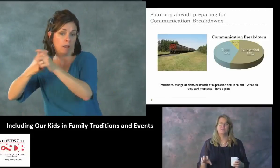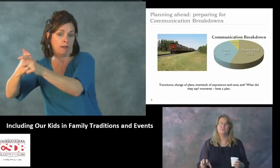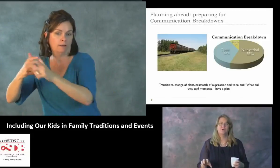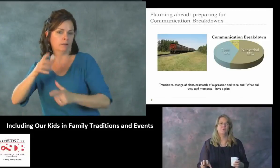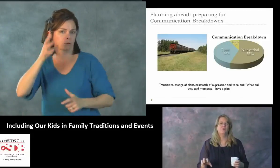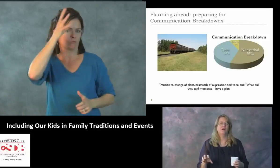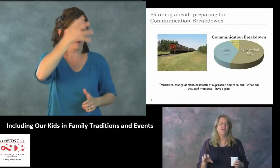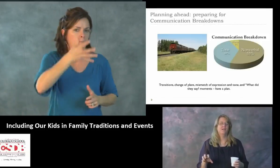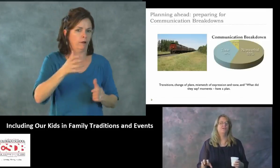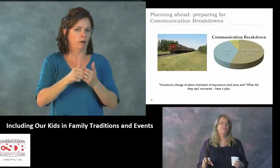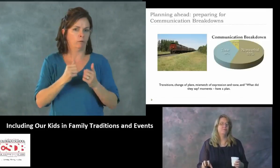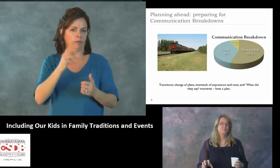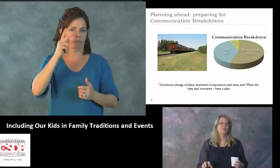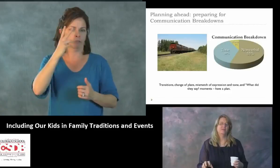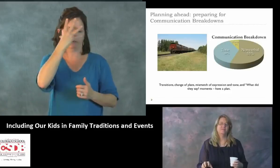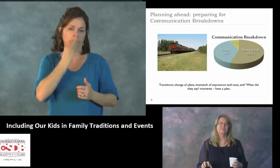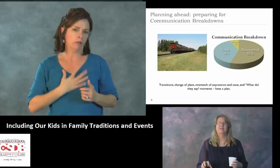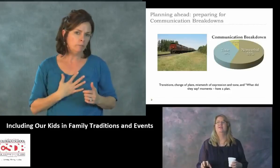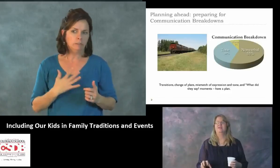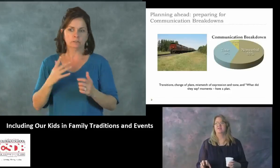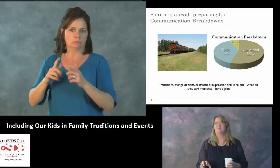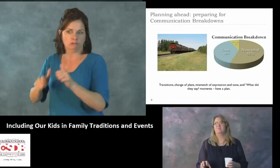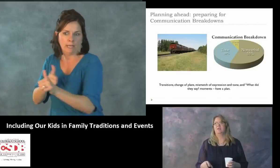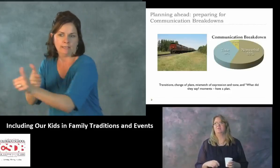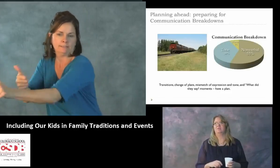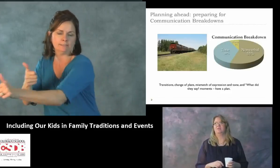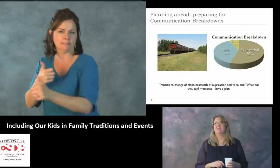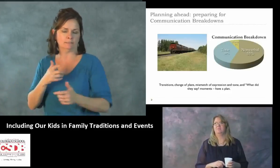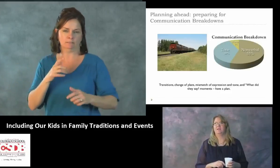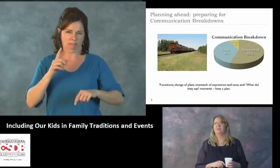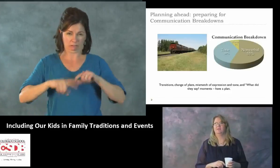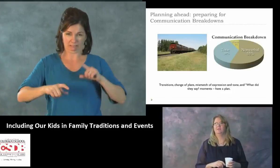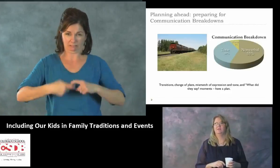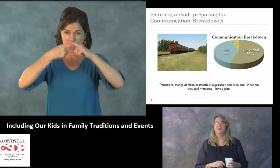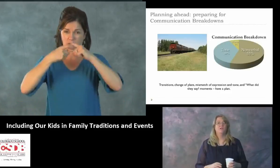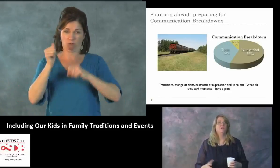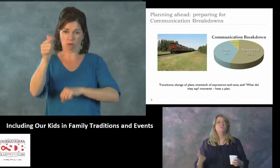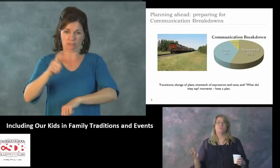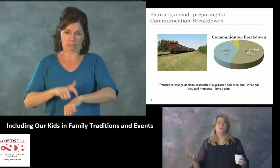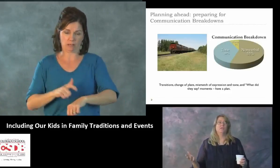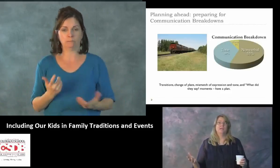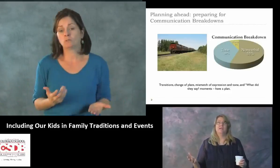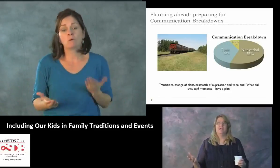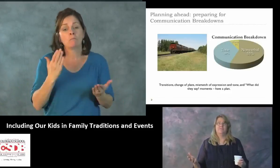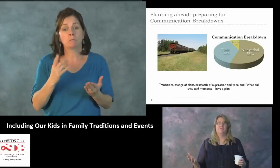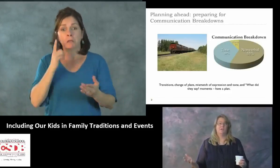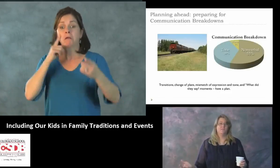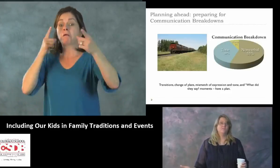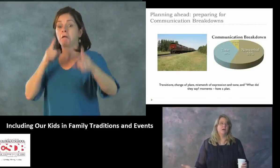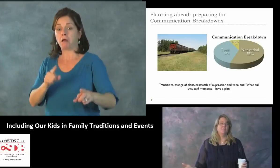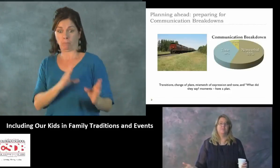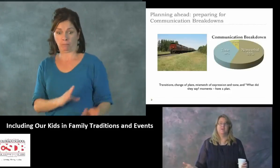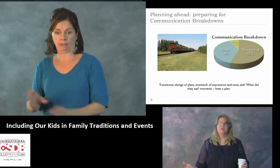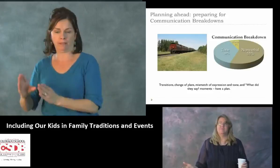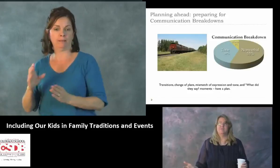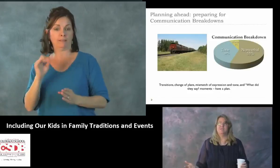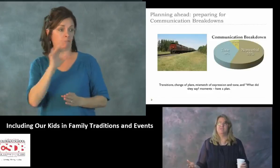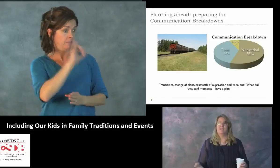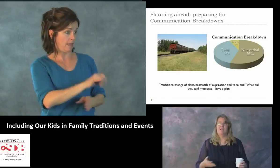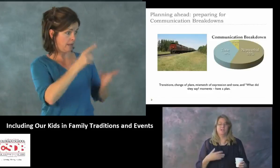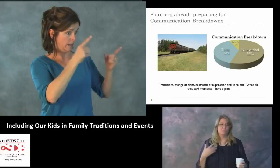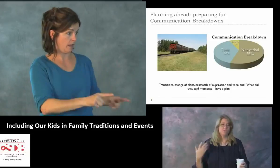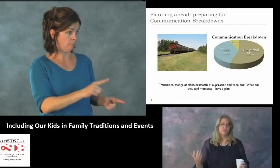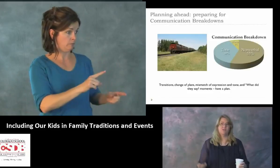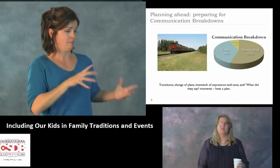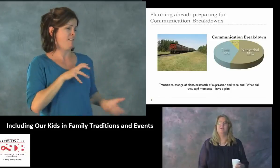so that you know, I got to remember this to be able to tell them later. Certainly, if you can stop the